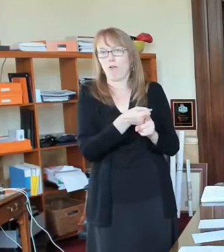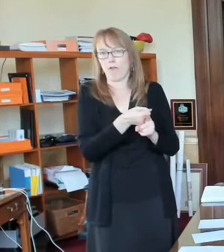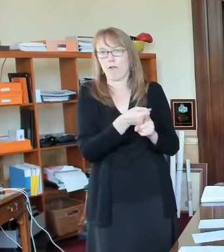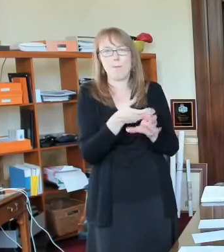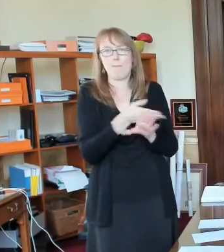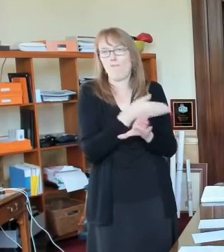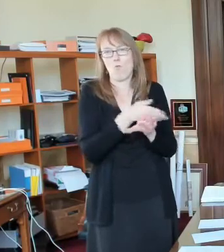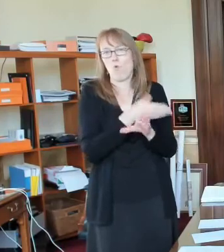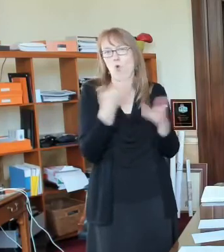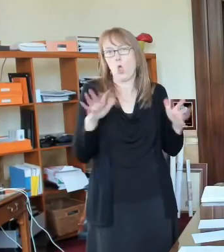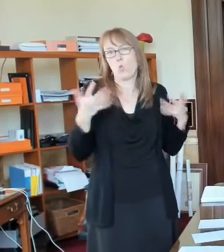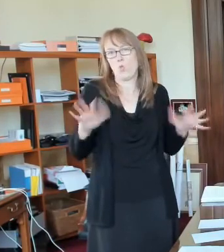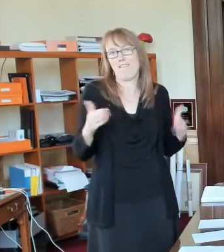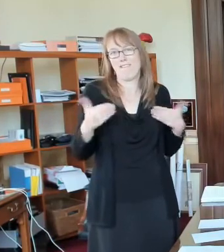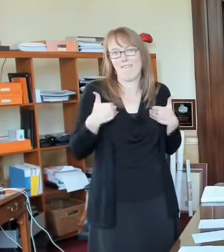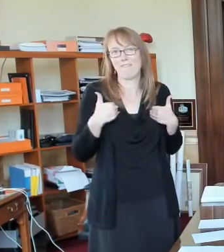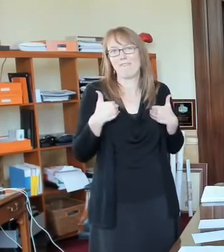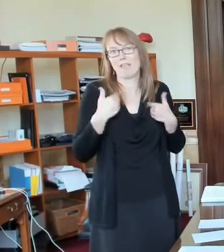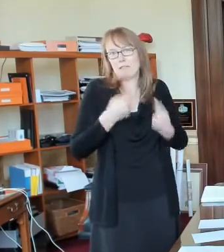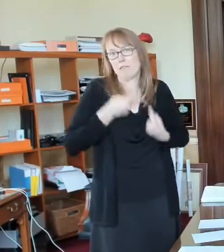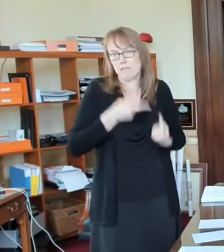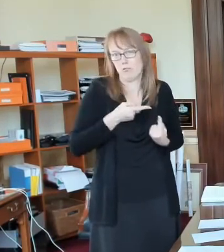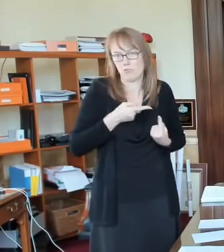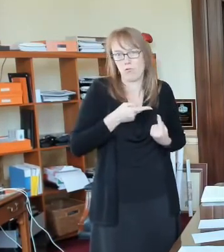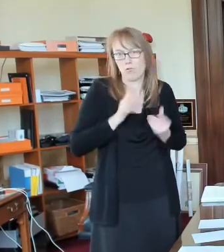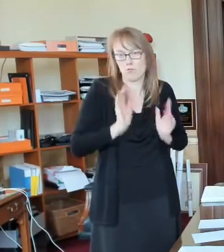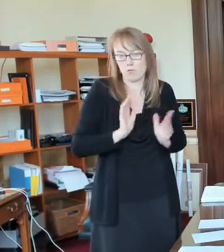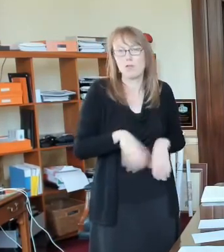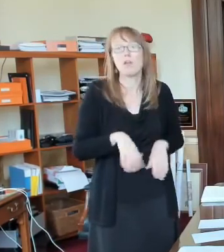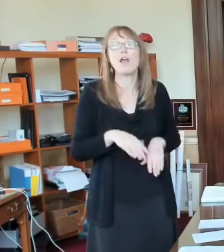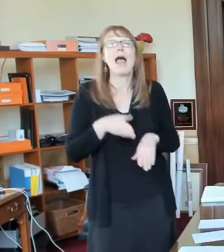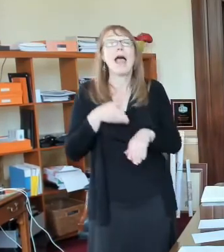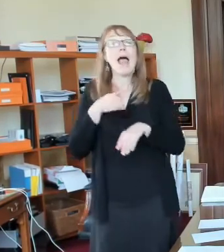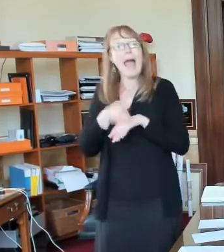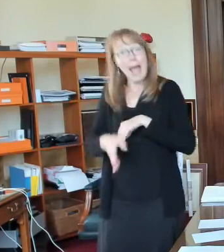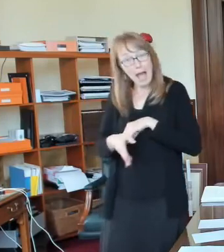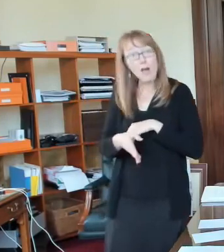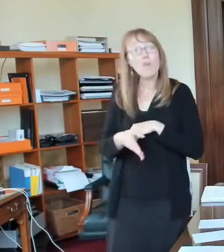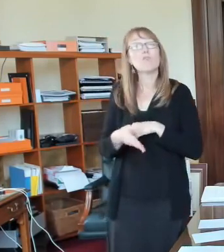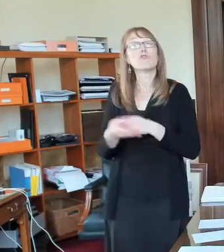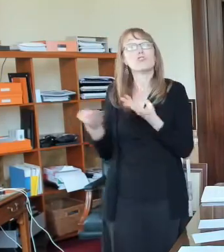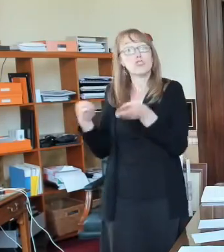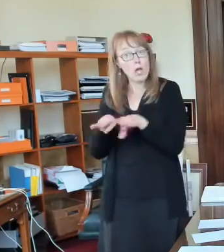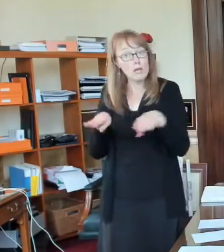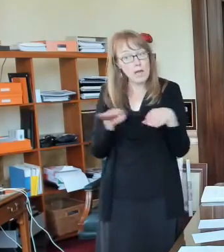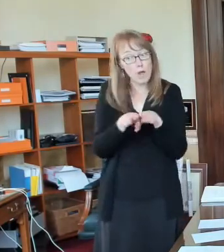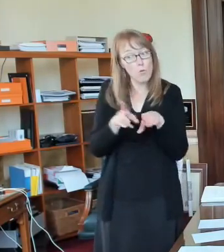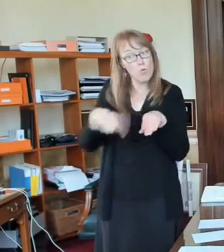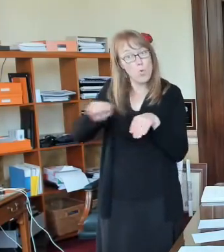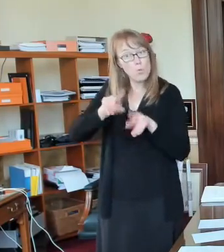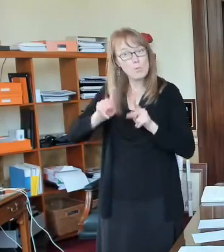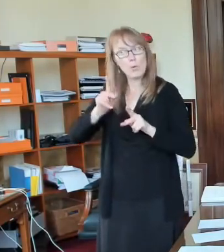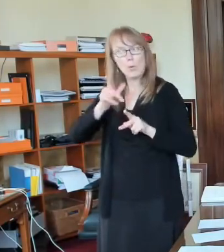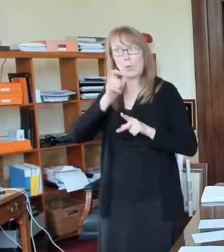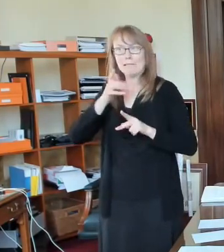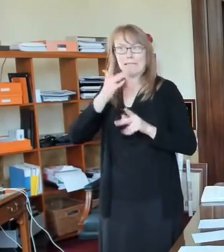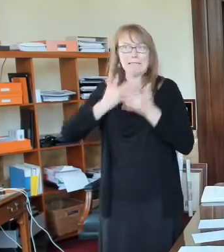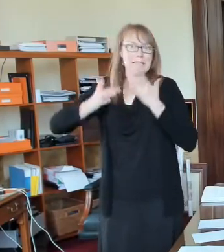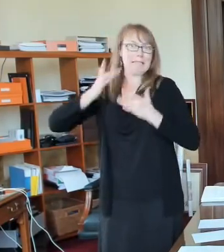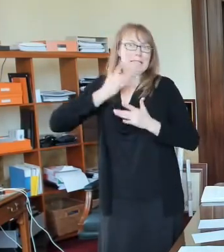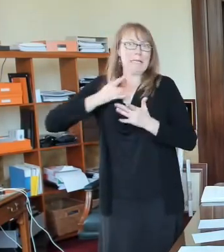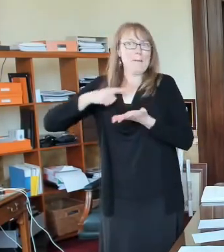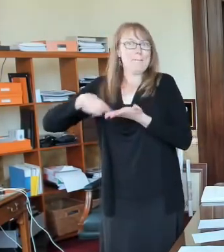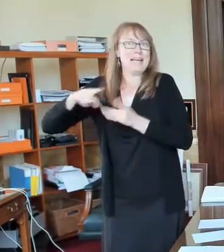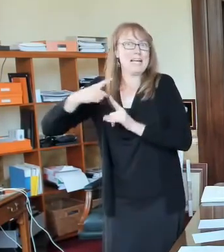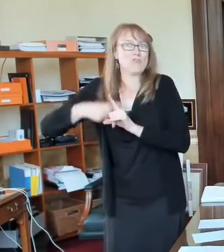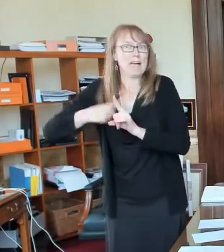is going to get this passed. There are just some steps that have to happen. And so I think that